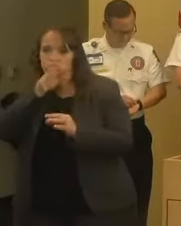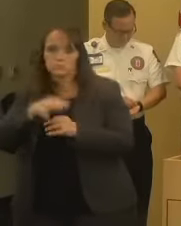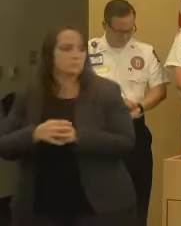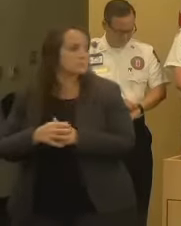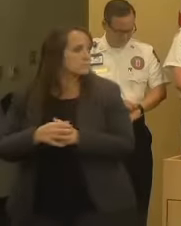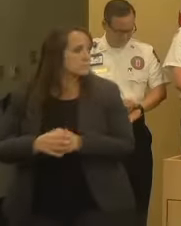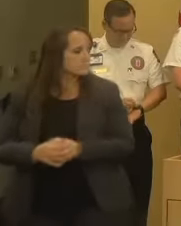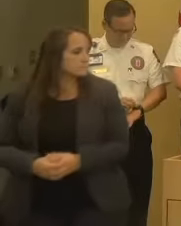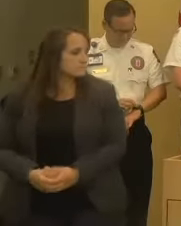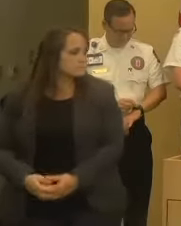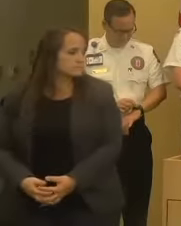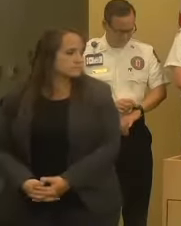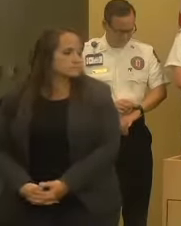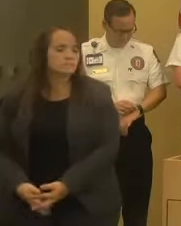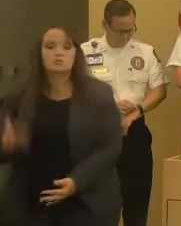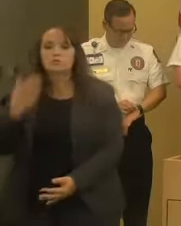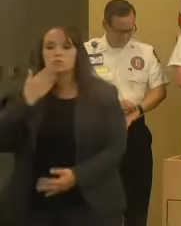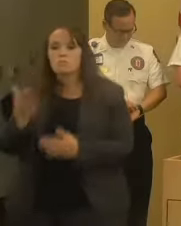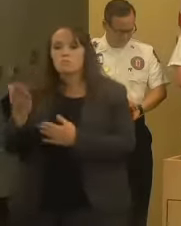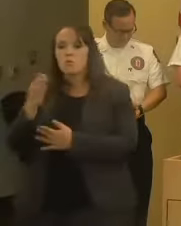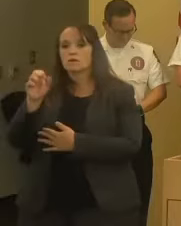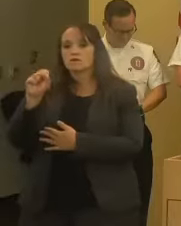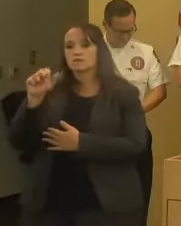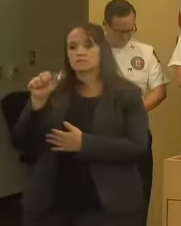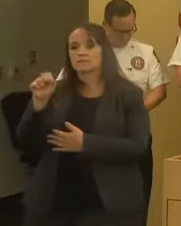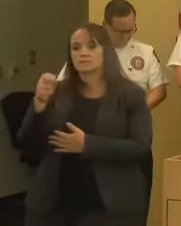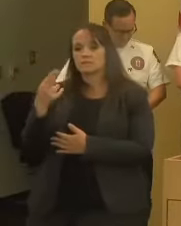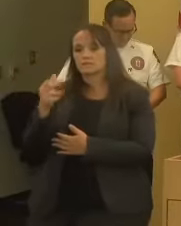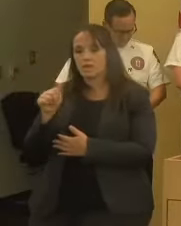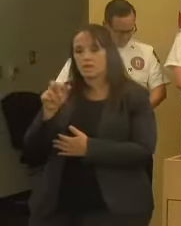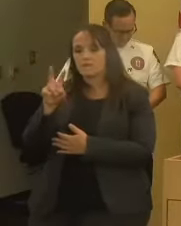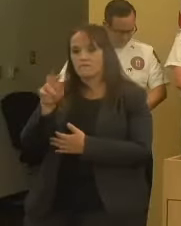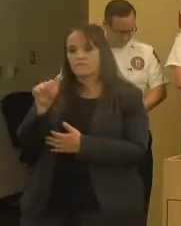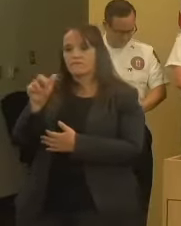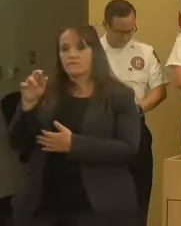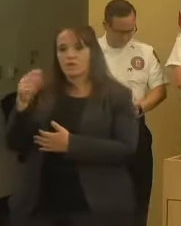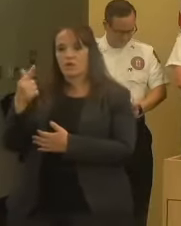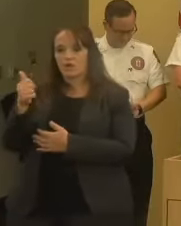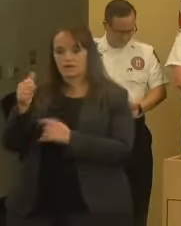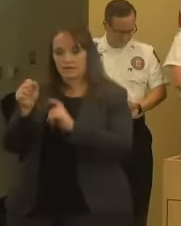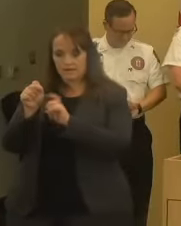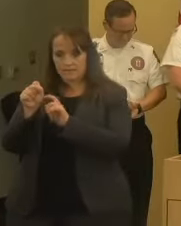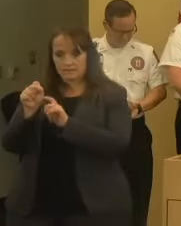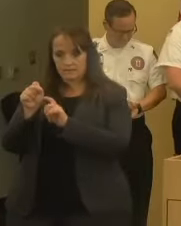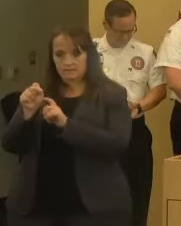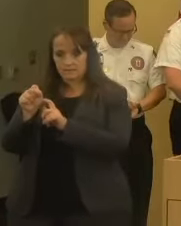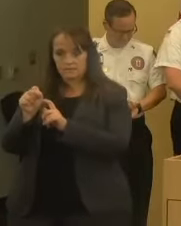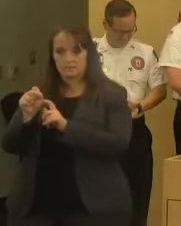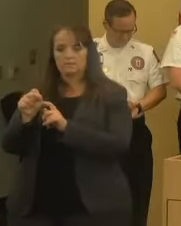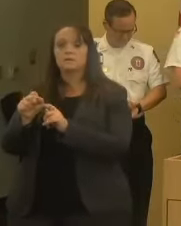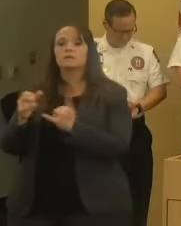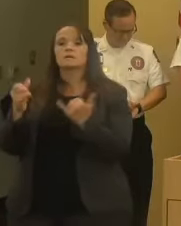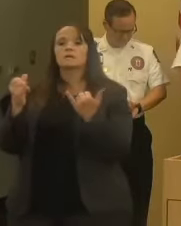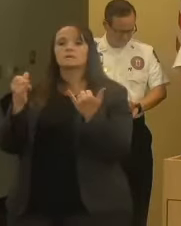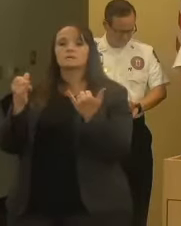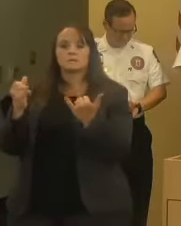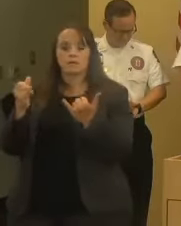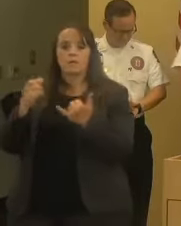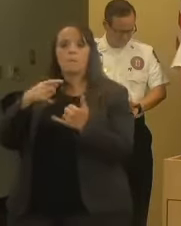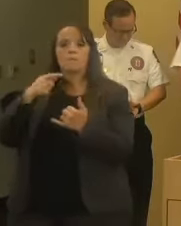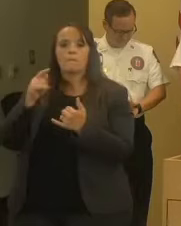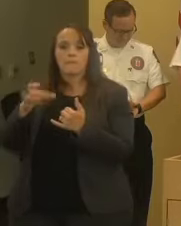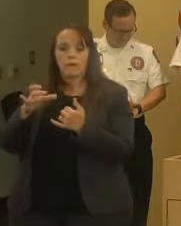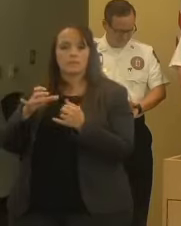Good morning. My name is Sasha Vargas, S-A-S-H-A, Vargas, V-A-R-G-A-S, now on public educator and